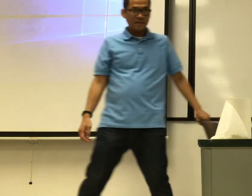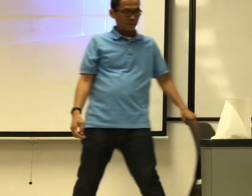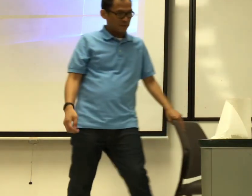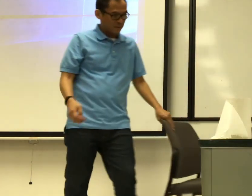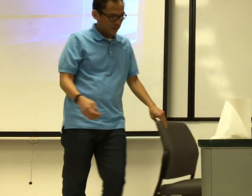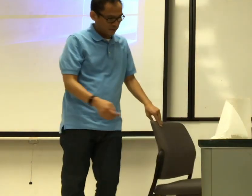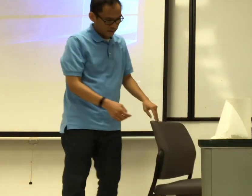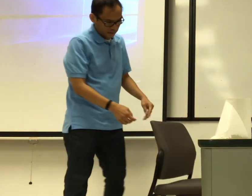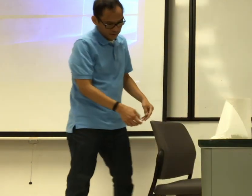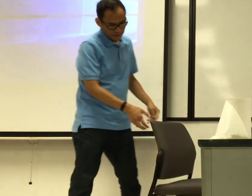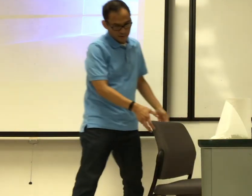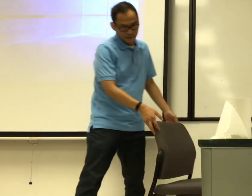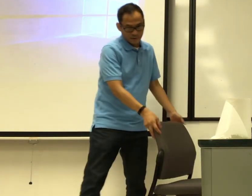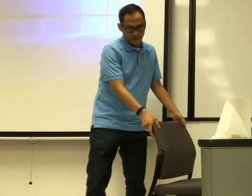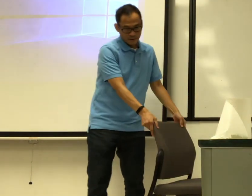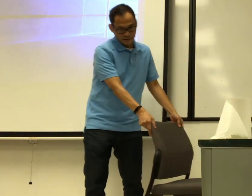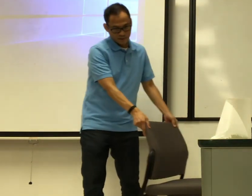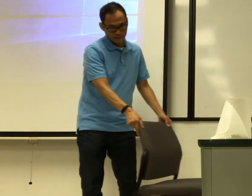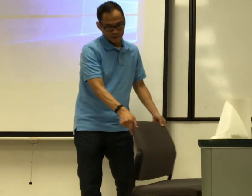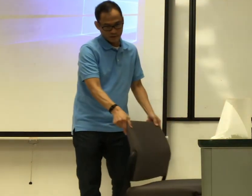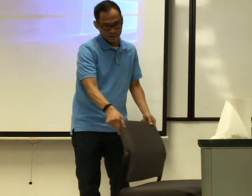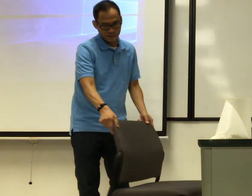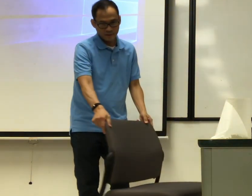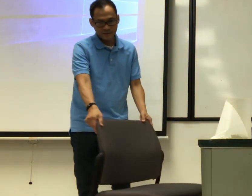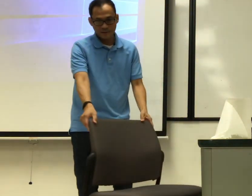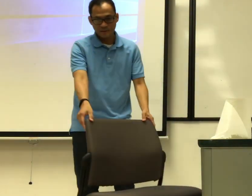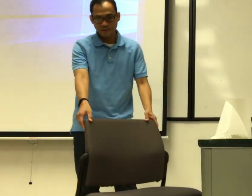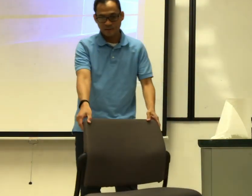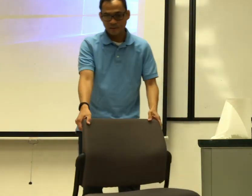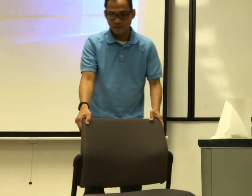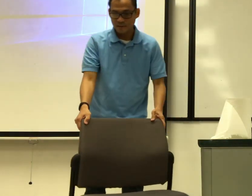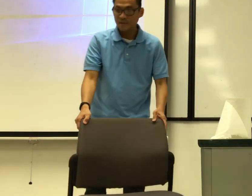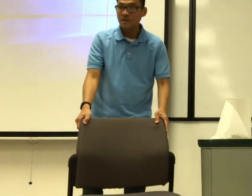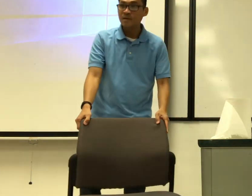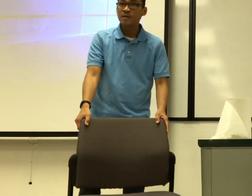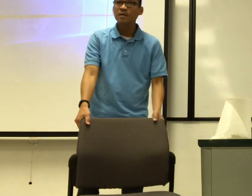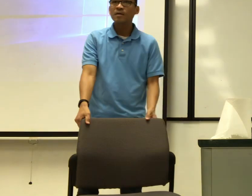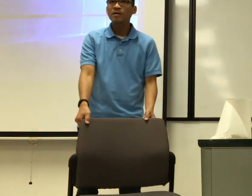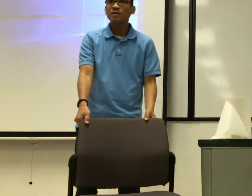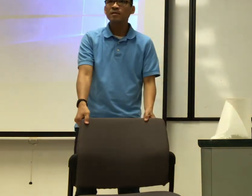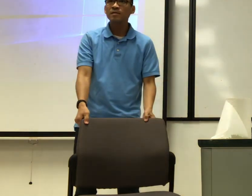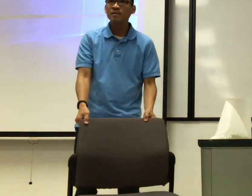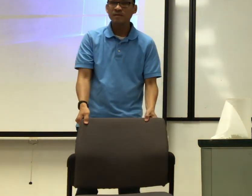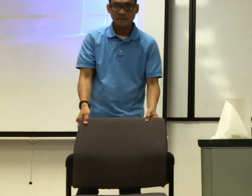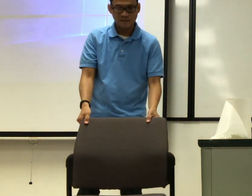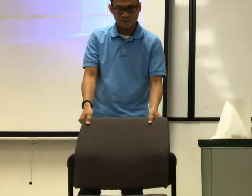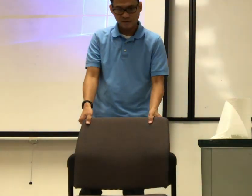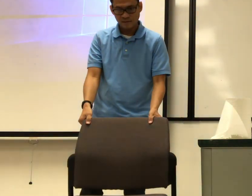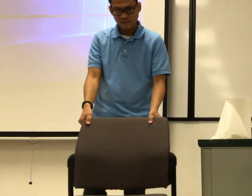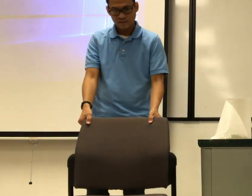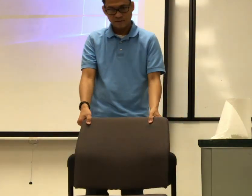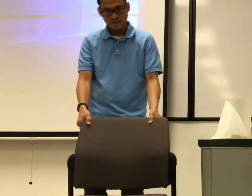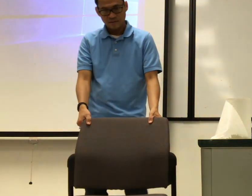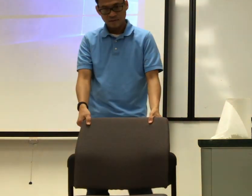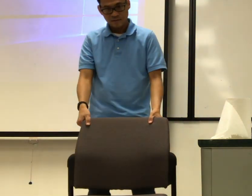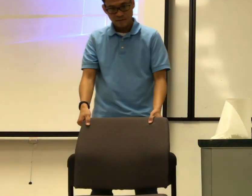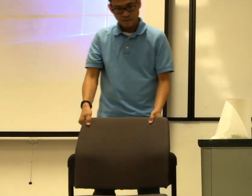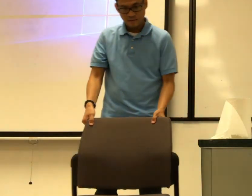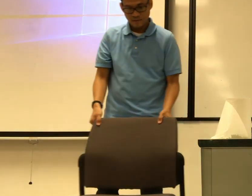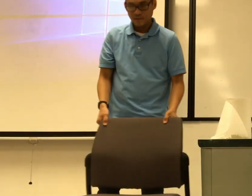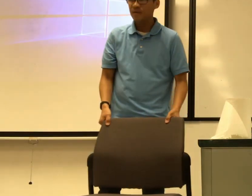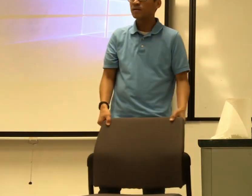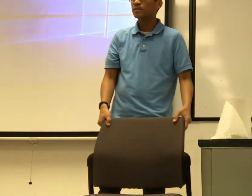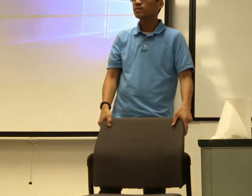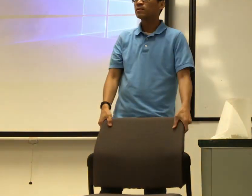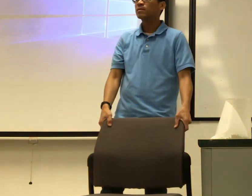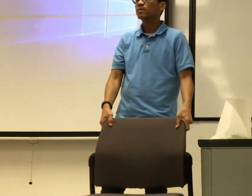I was like, oh man, I already timed out. No, I saw it this morning. Hi, how are you? Hi, you're pretty good. No, actually. I don't need to be back